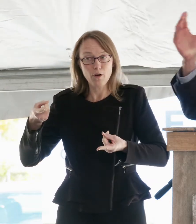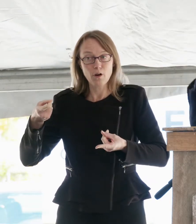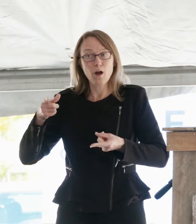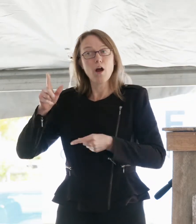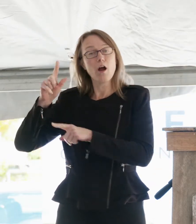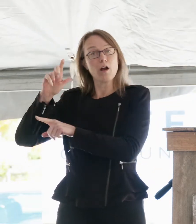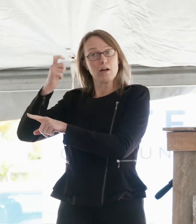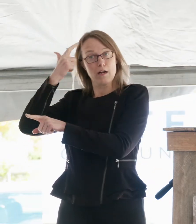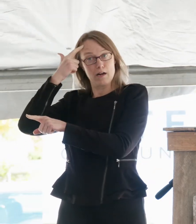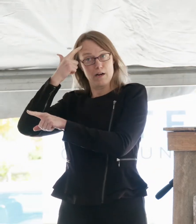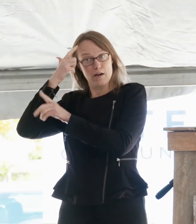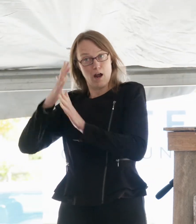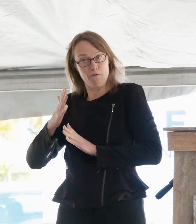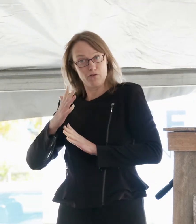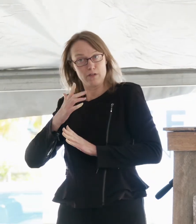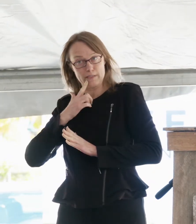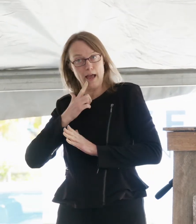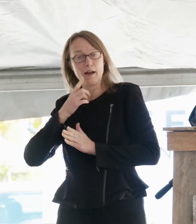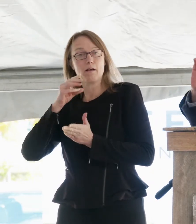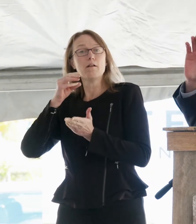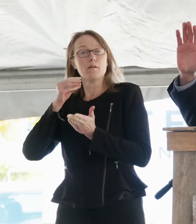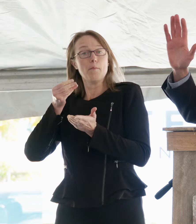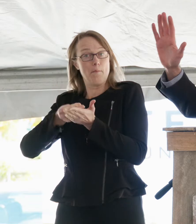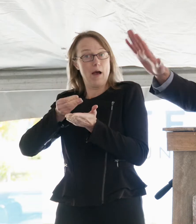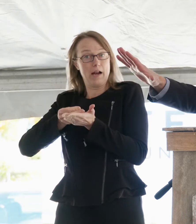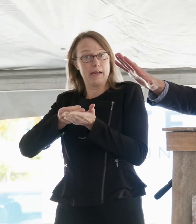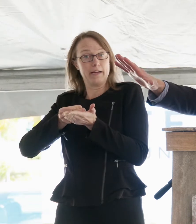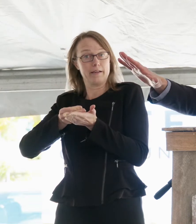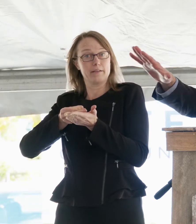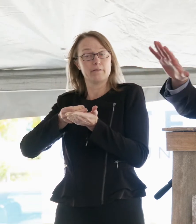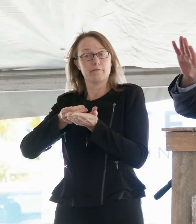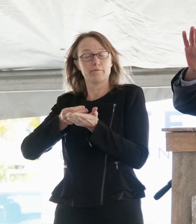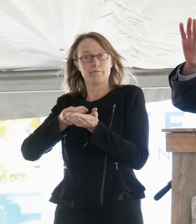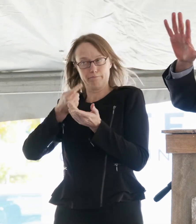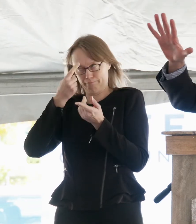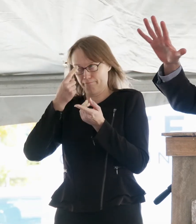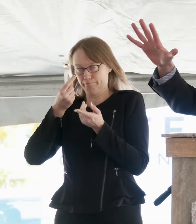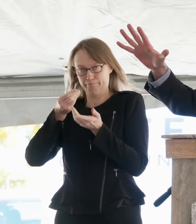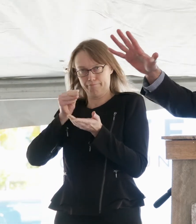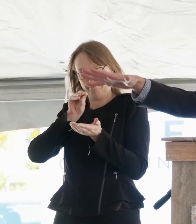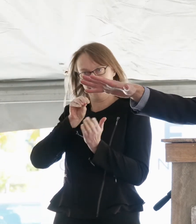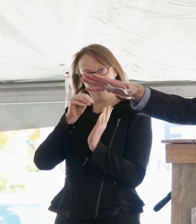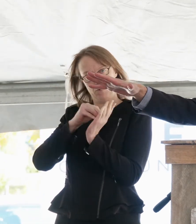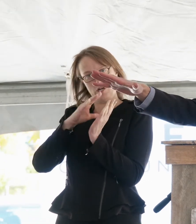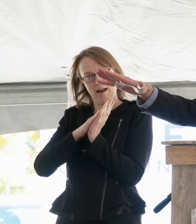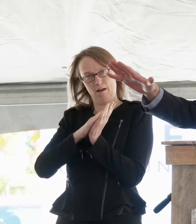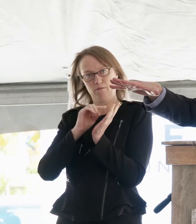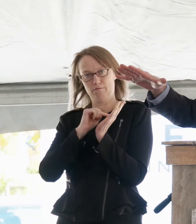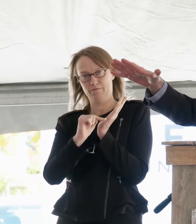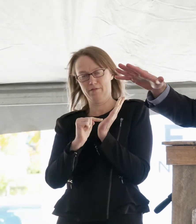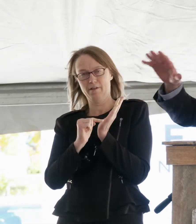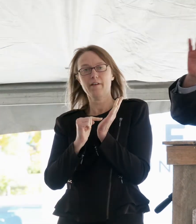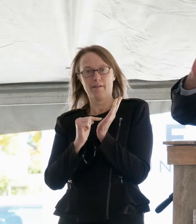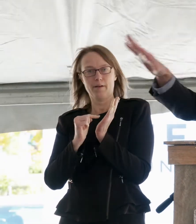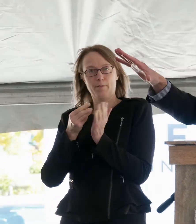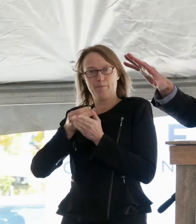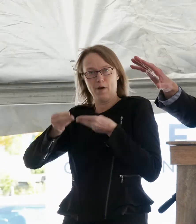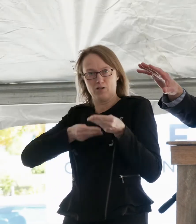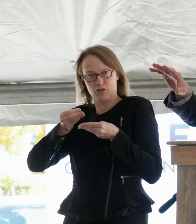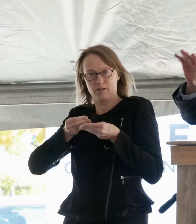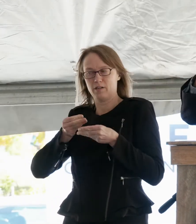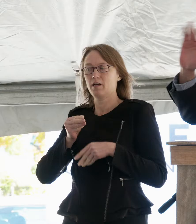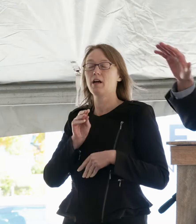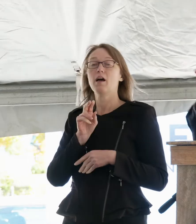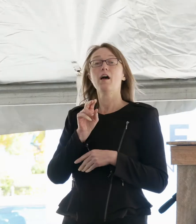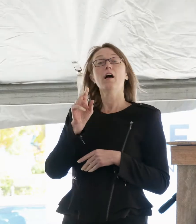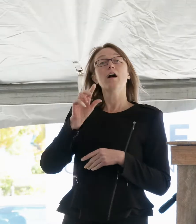went ahead and made sure that the money was in his budget. And then Senator Nasheed got that money through the House and the Senate. Both parties